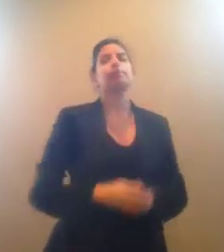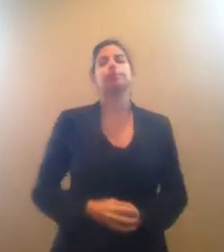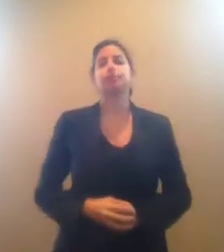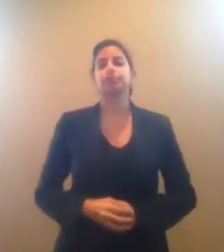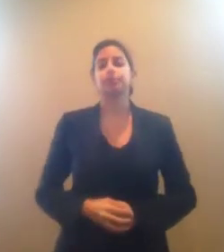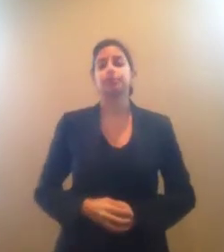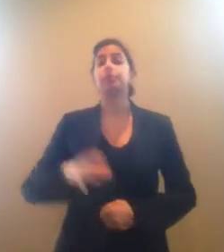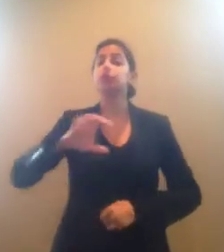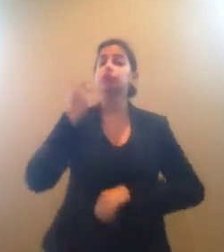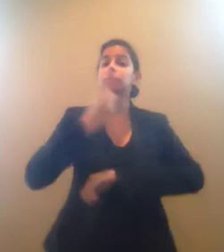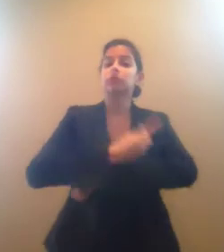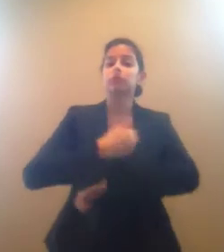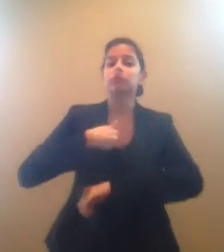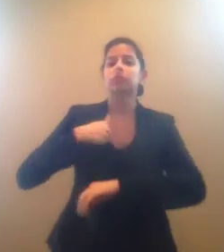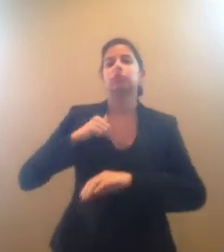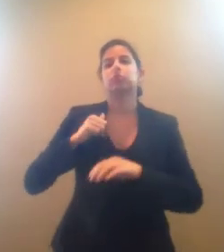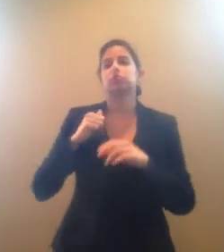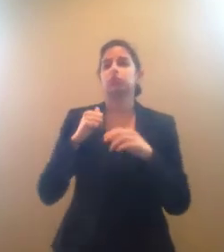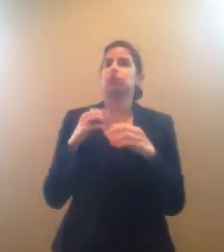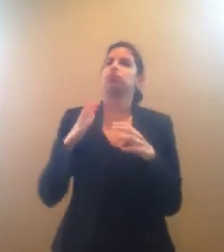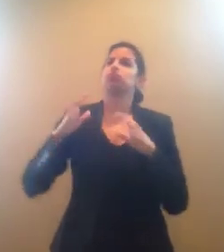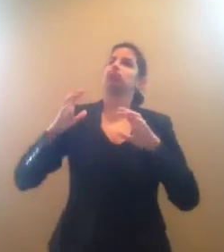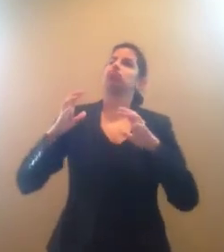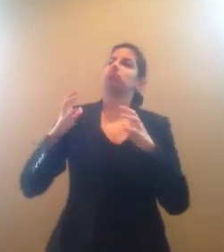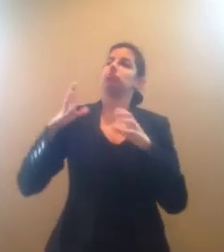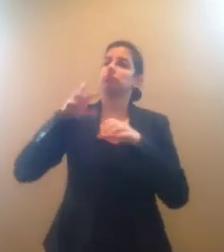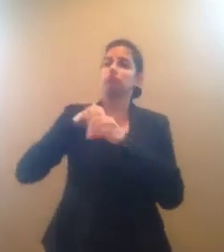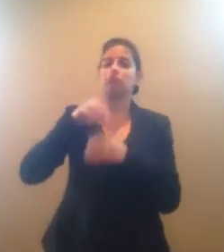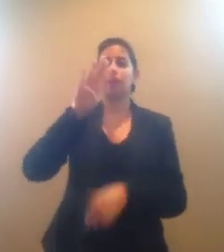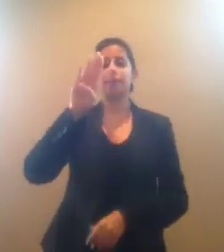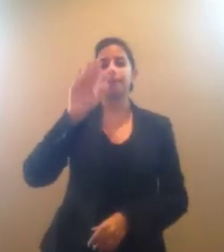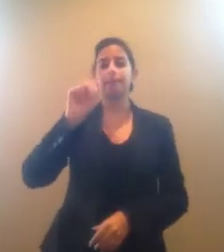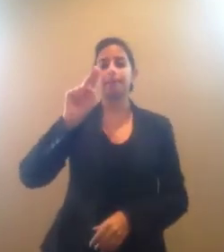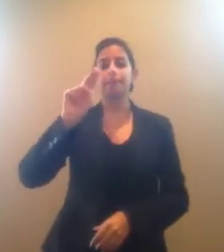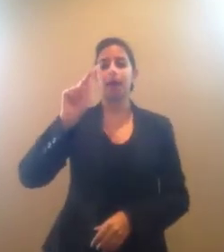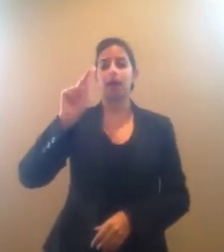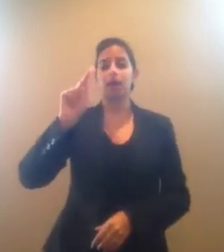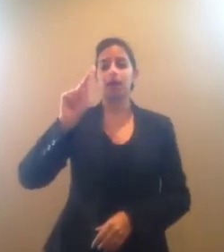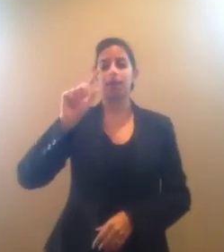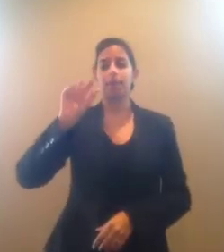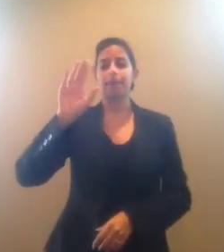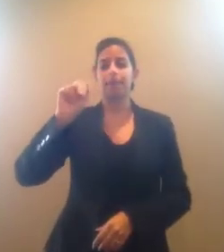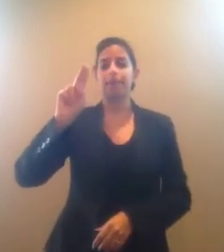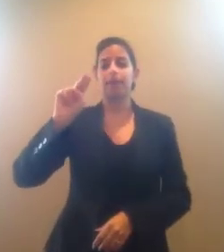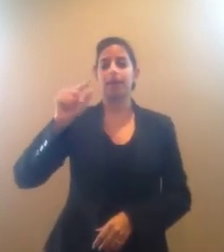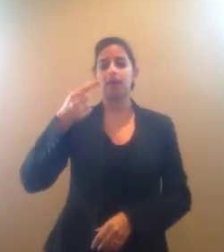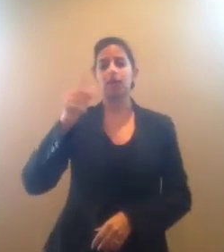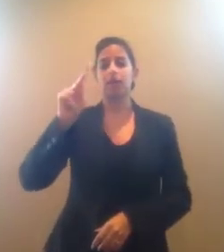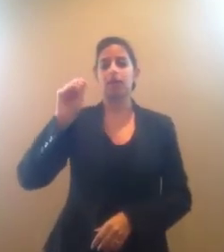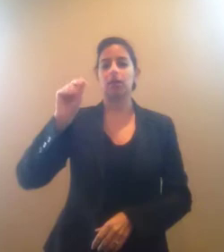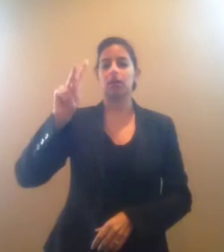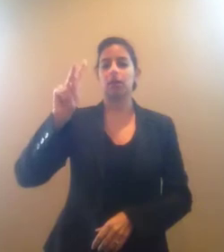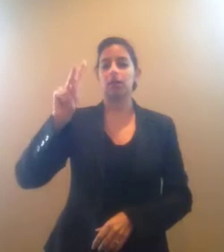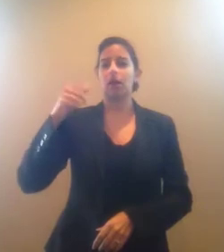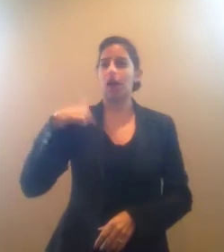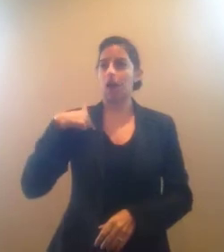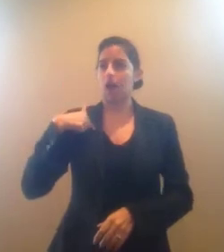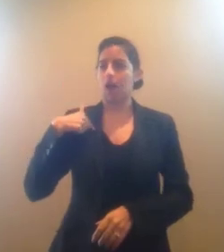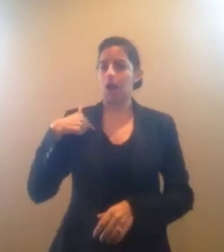with a group of photographers and got a telegram. Back in those days, you got telegrams from Time magazine saying someone in Korea had died and left